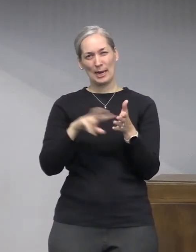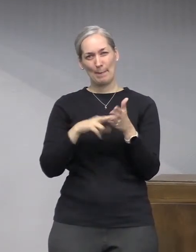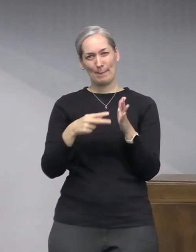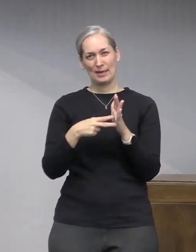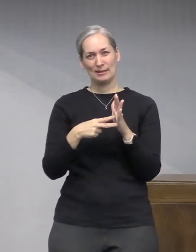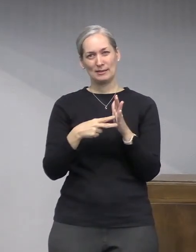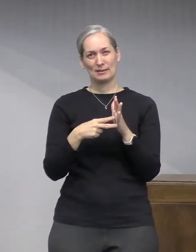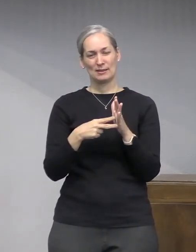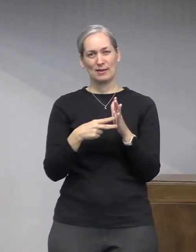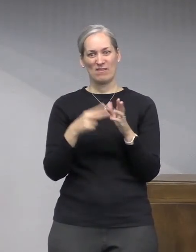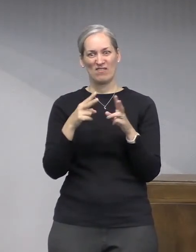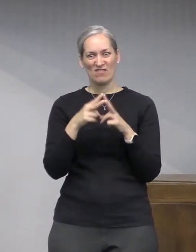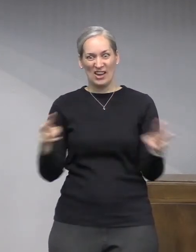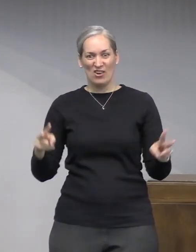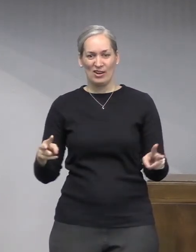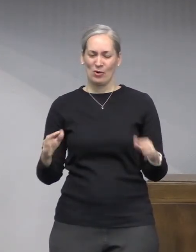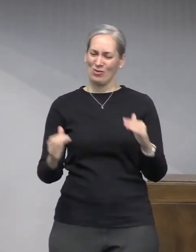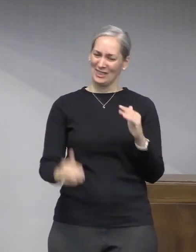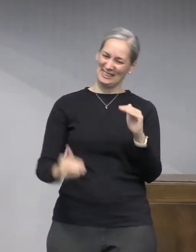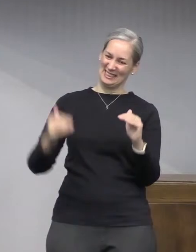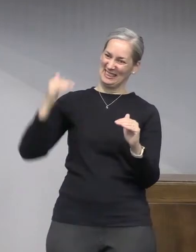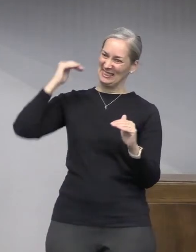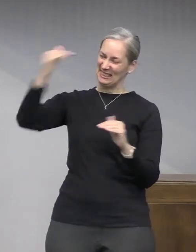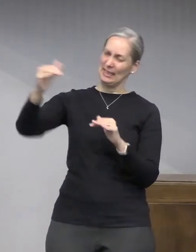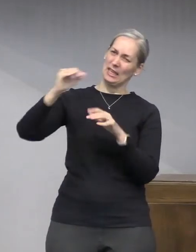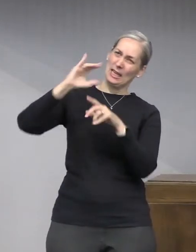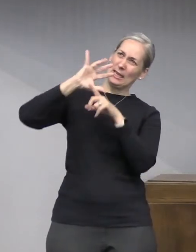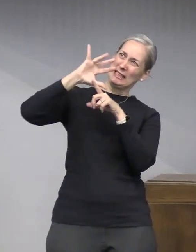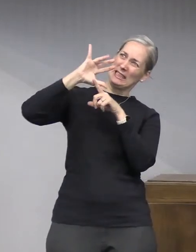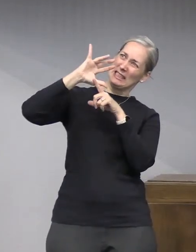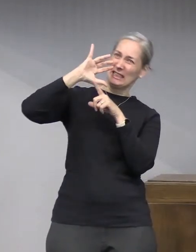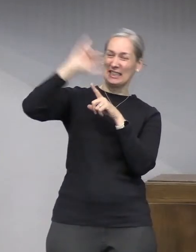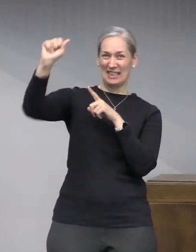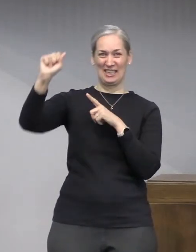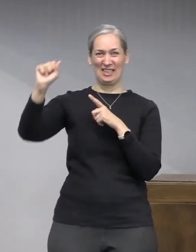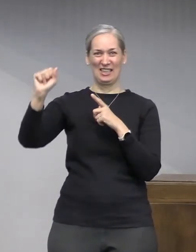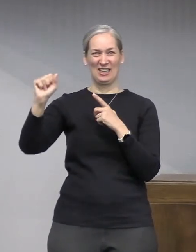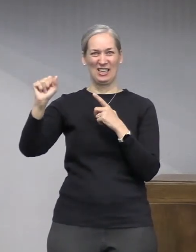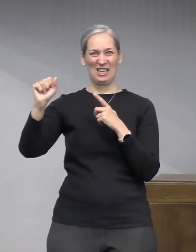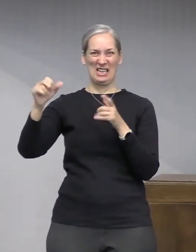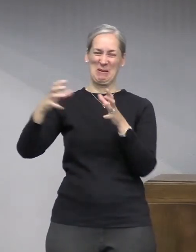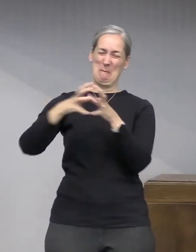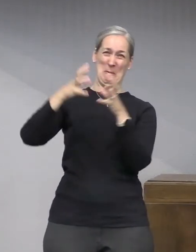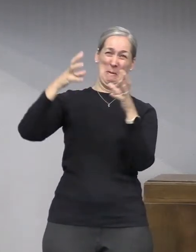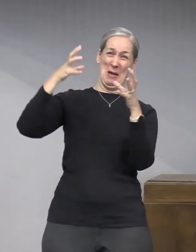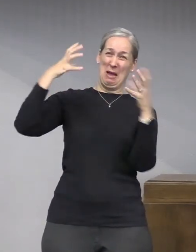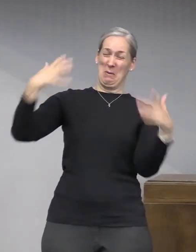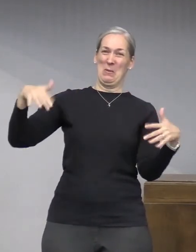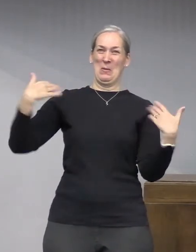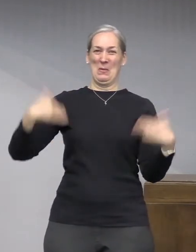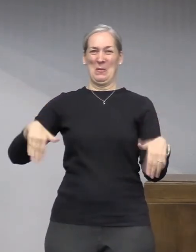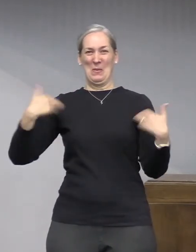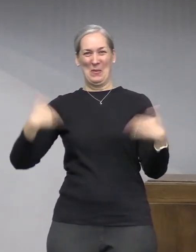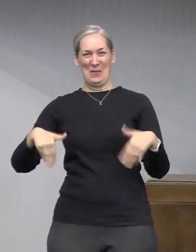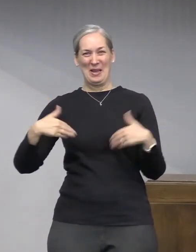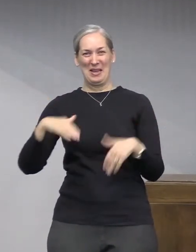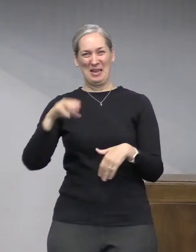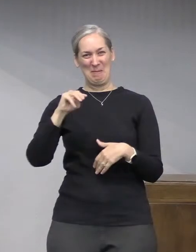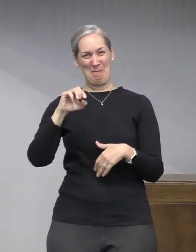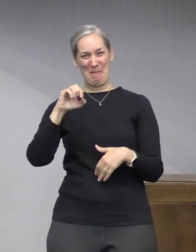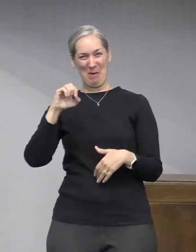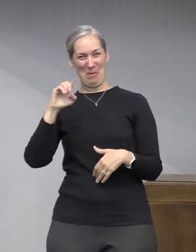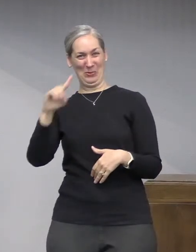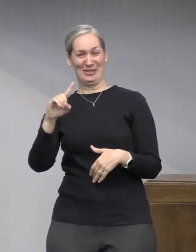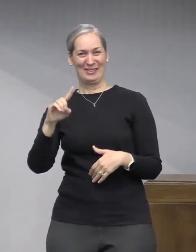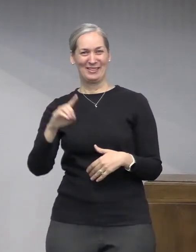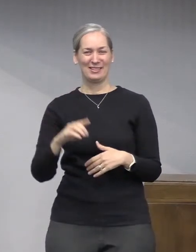very, or exceedingly, or greatness, or muchness. So here's how